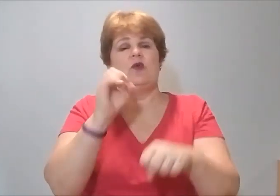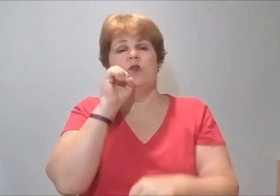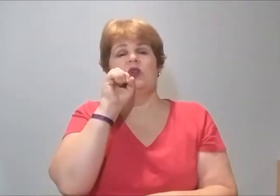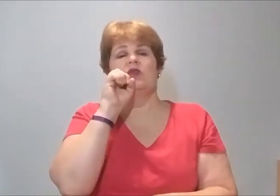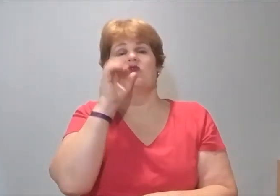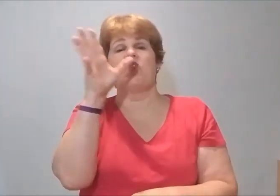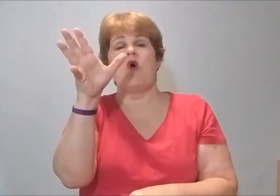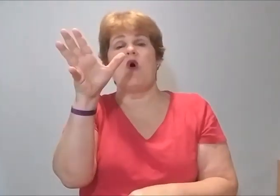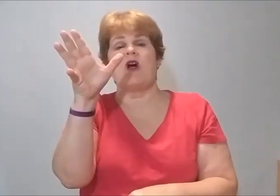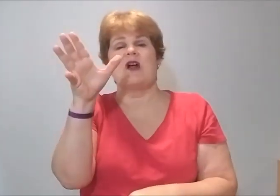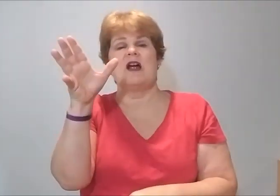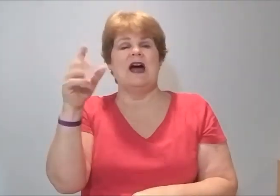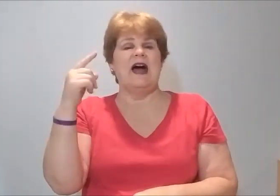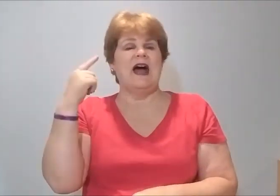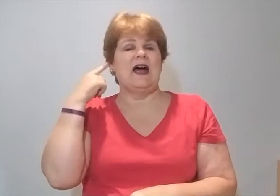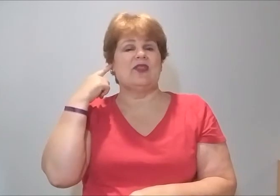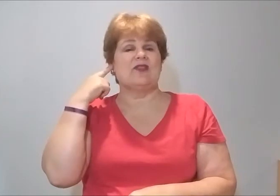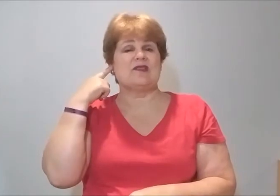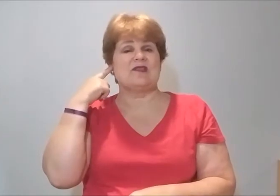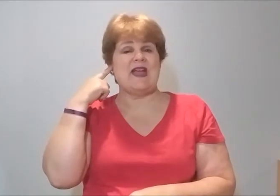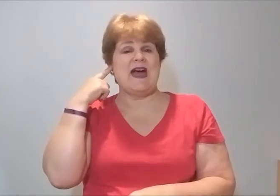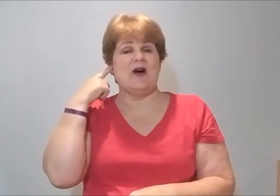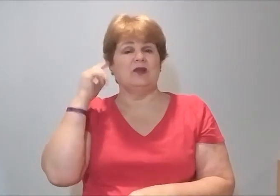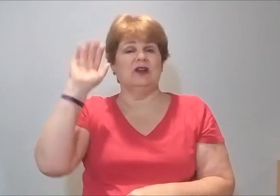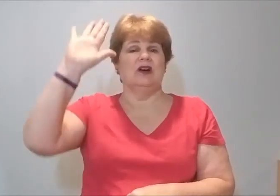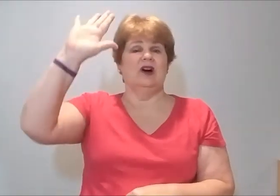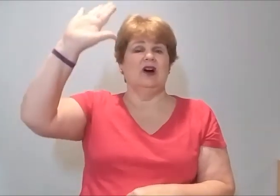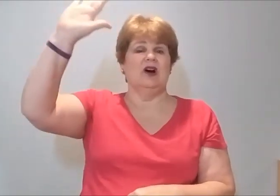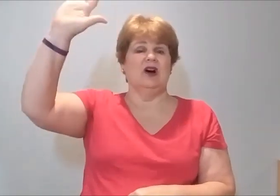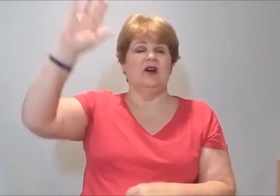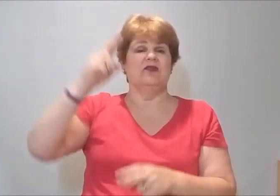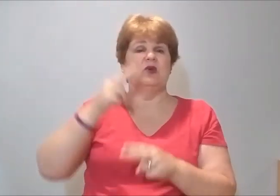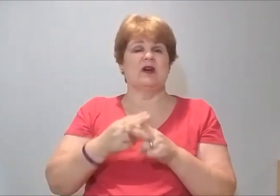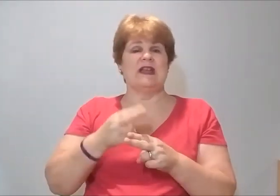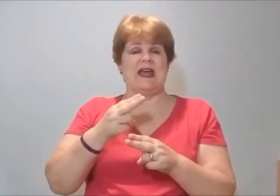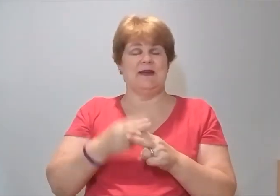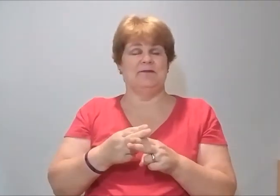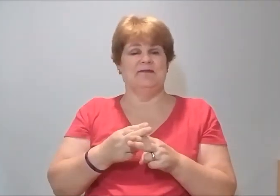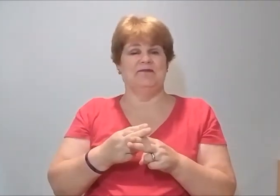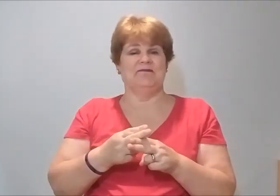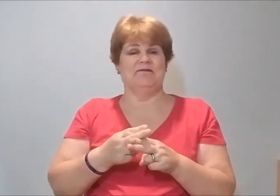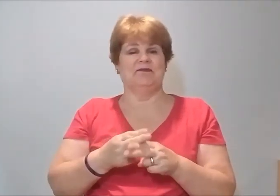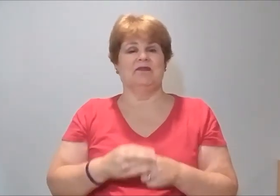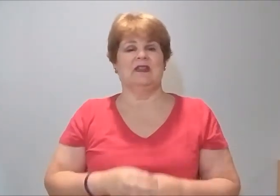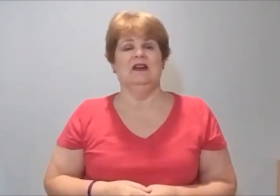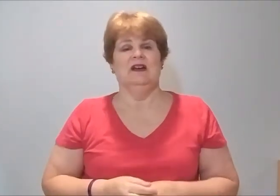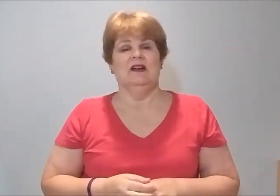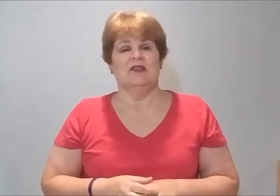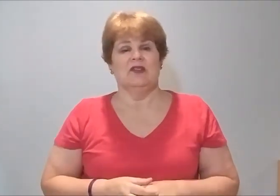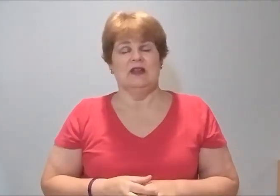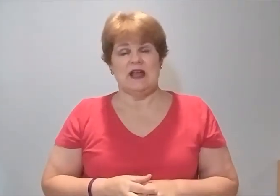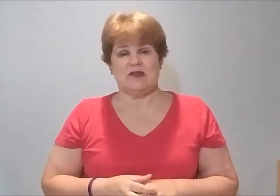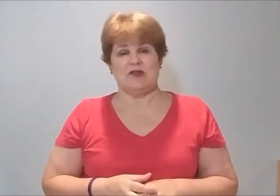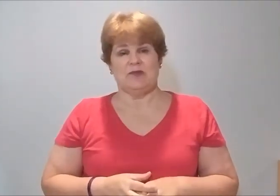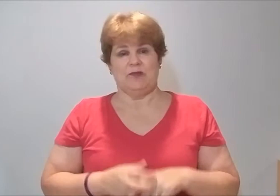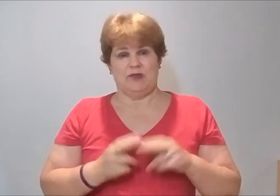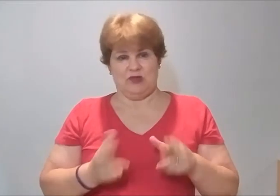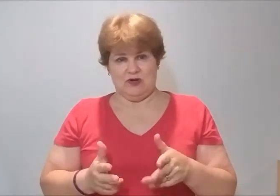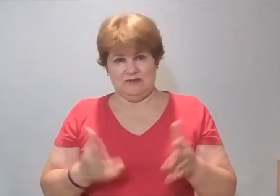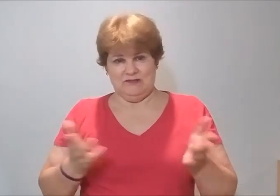will roar at the sound of your name. The next third of